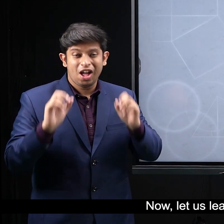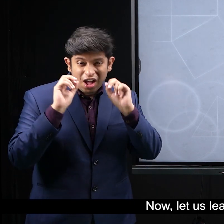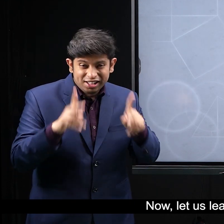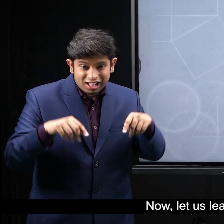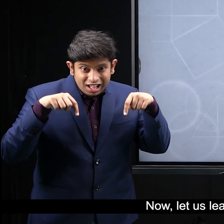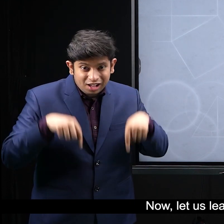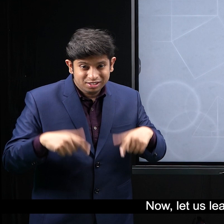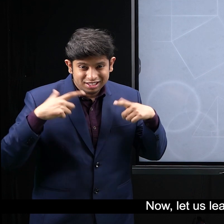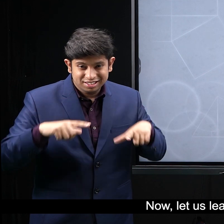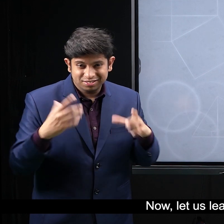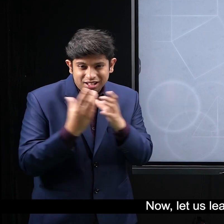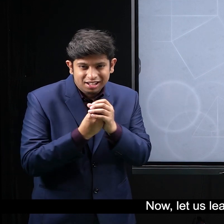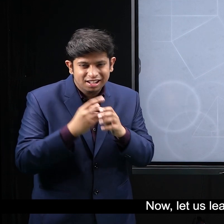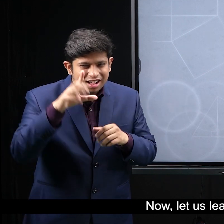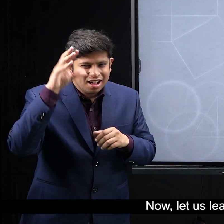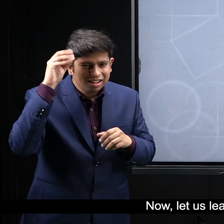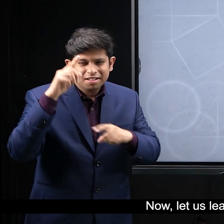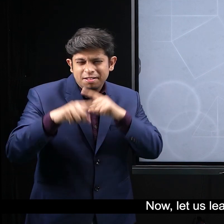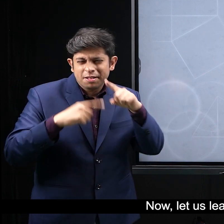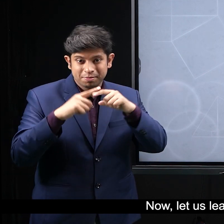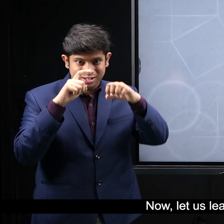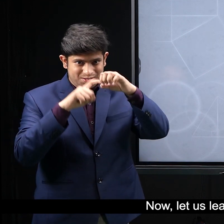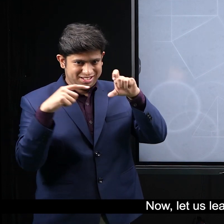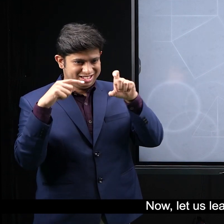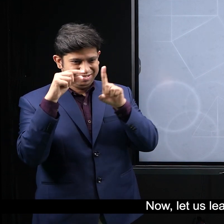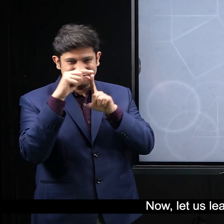Okay, now let us learn about quadratic polynomial.